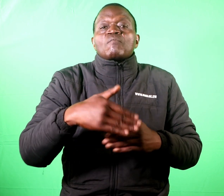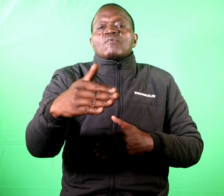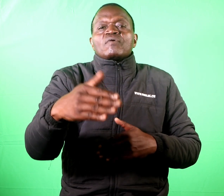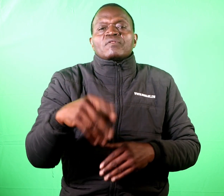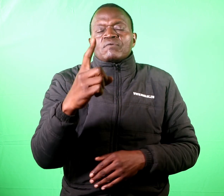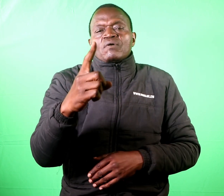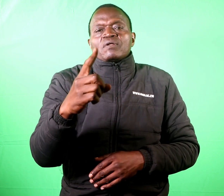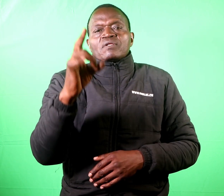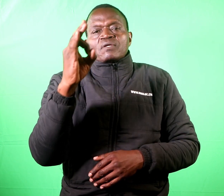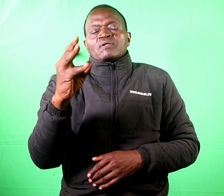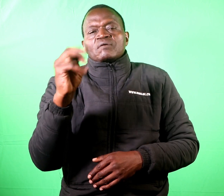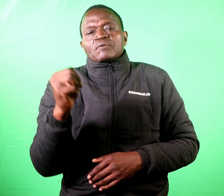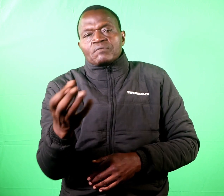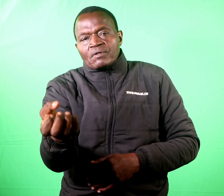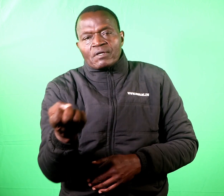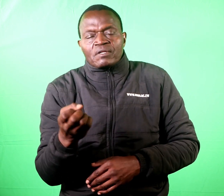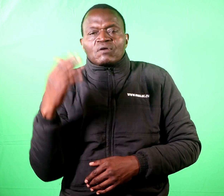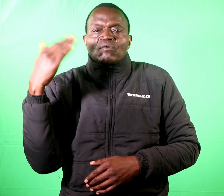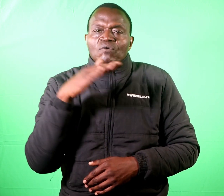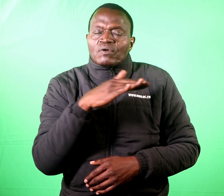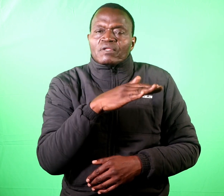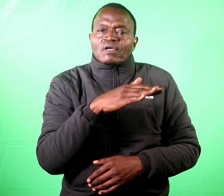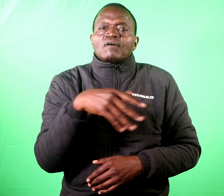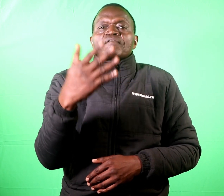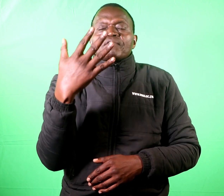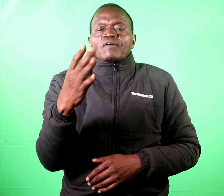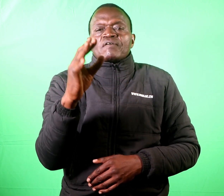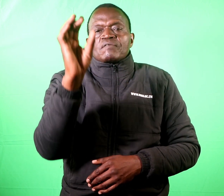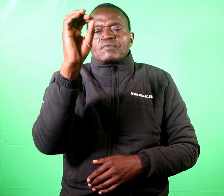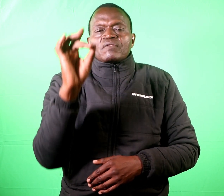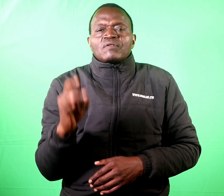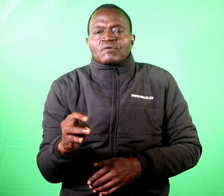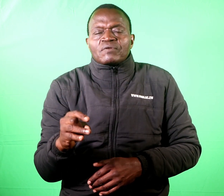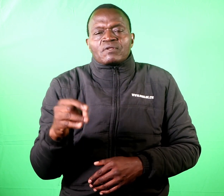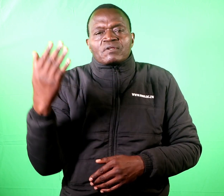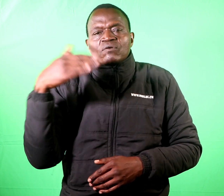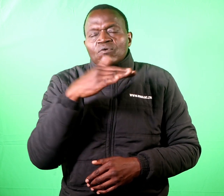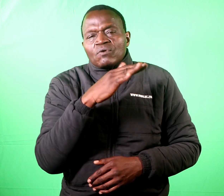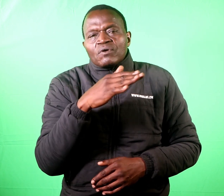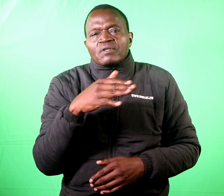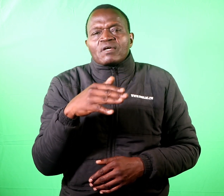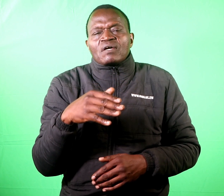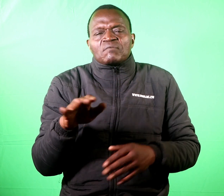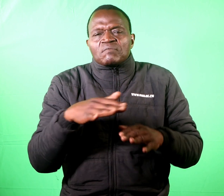access water, 5% which were drinking surface water, and 29%